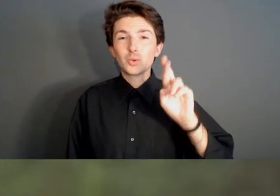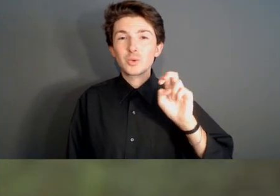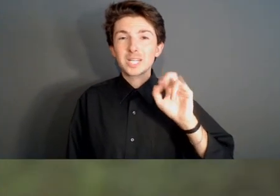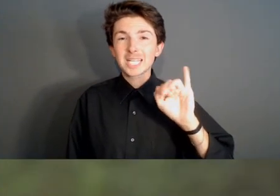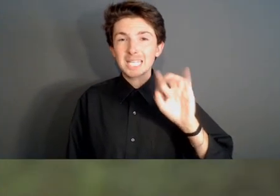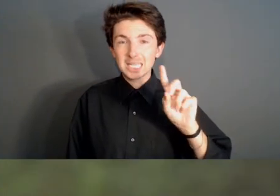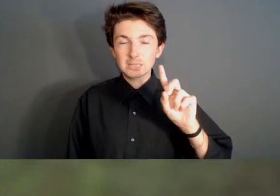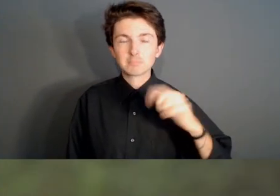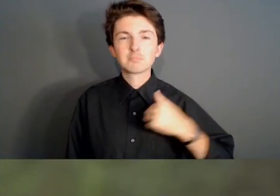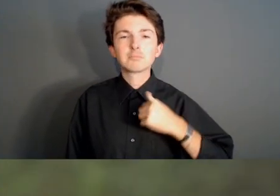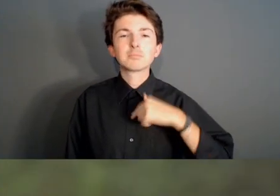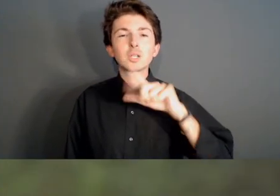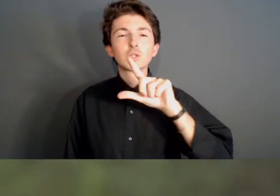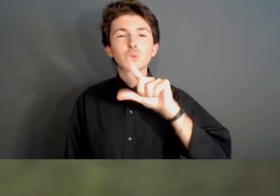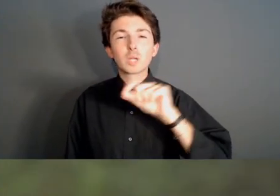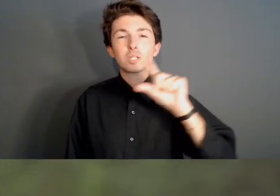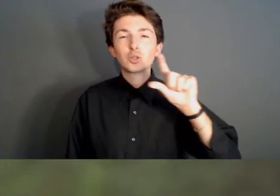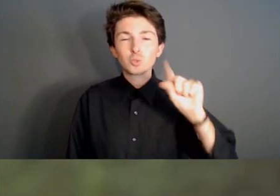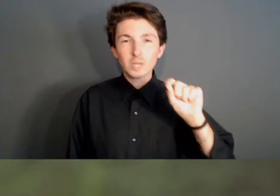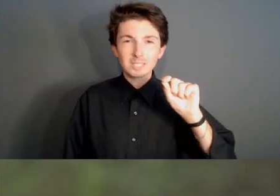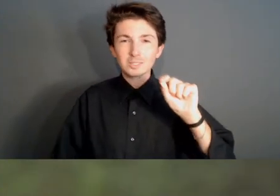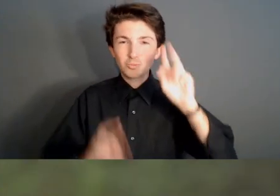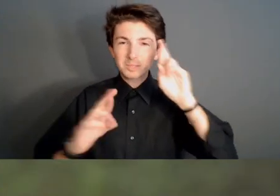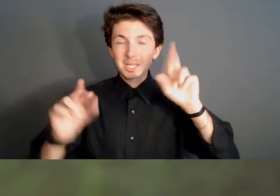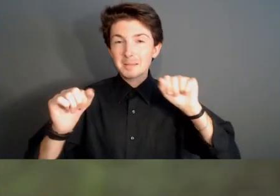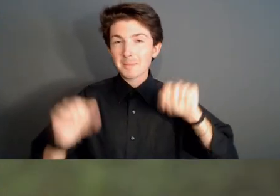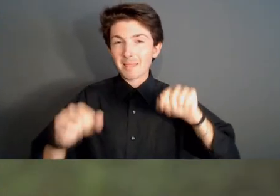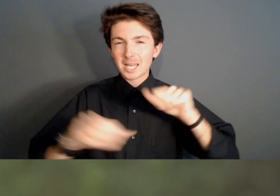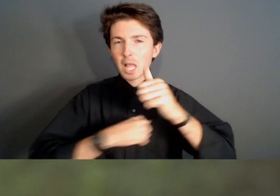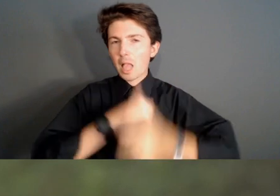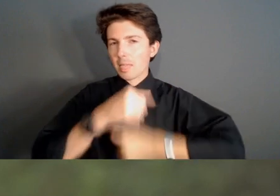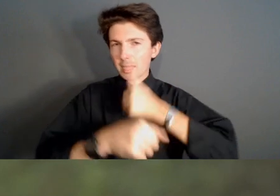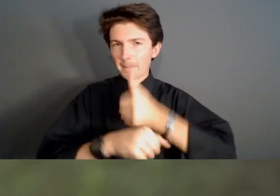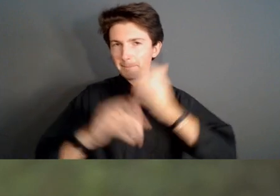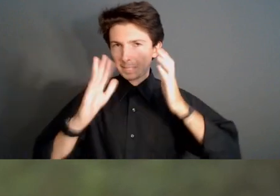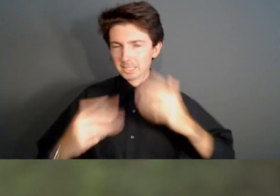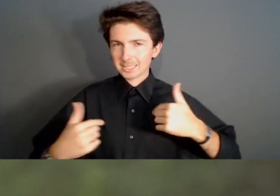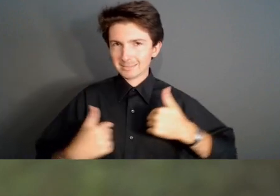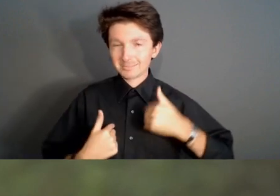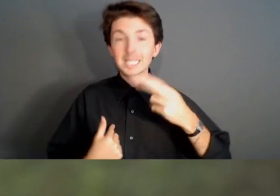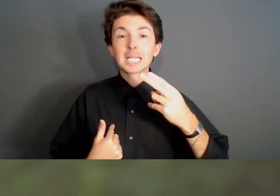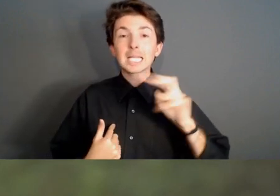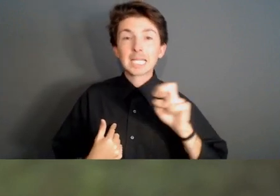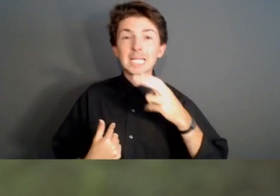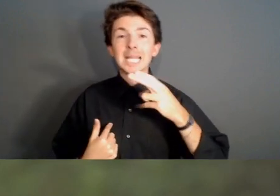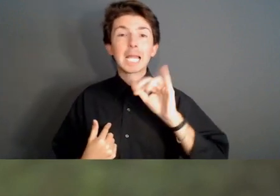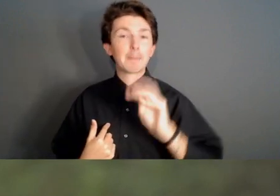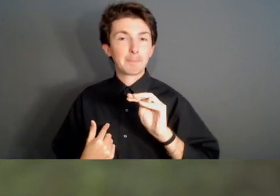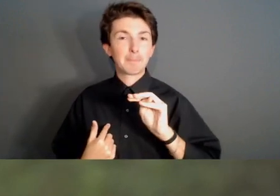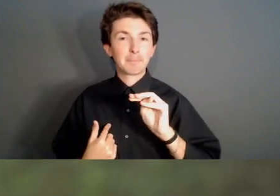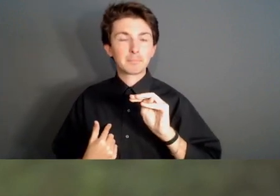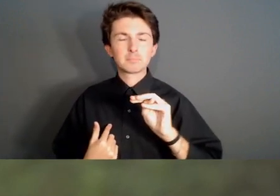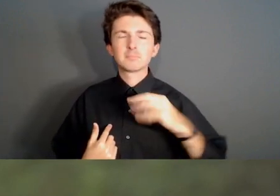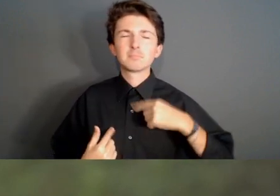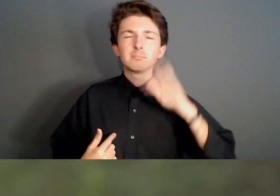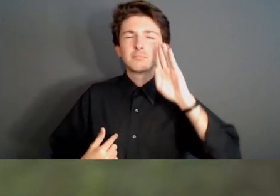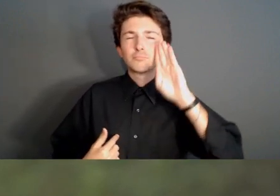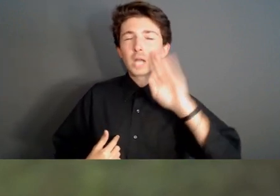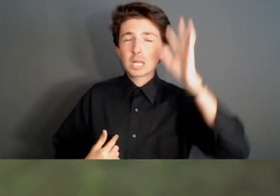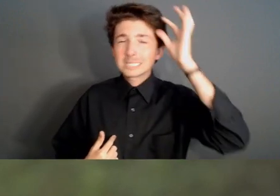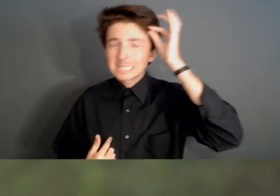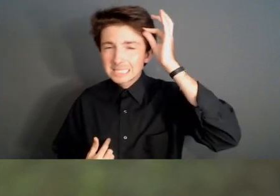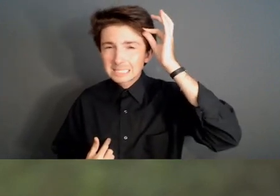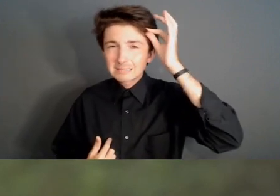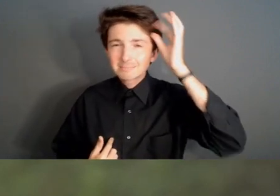My name is Andrew Reed. I'm a 2020 RespectAbility Lab alumnus. My pronouns are he, him. I am a